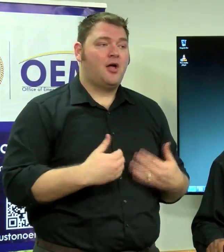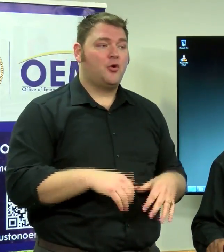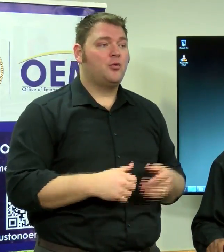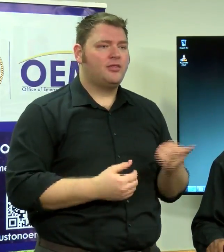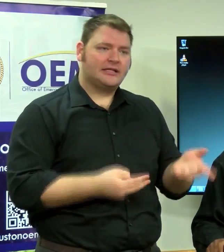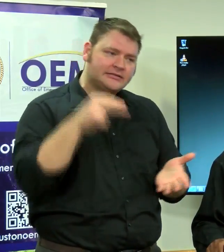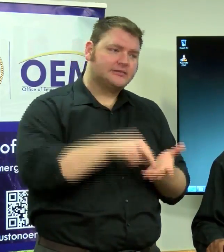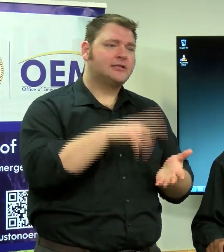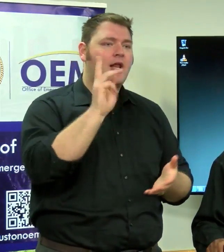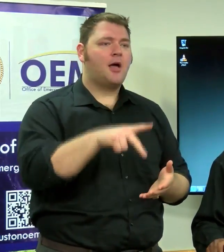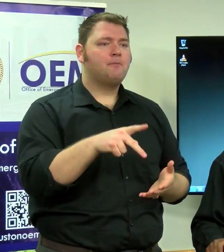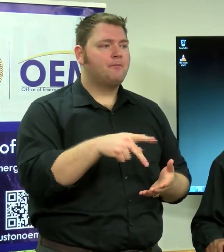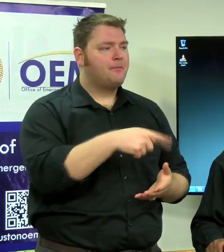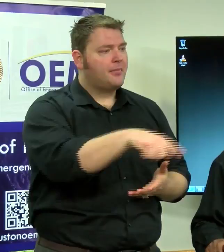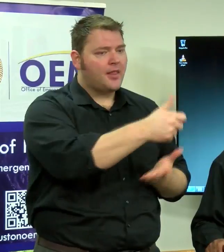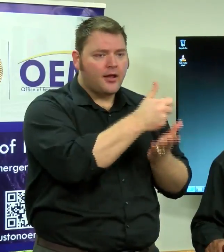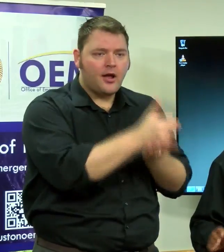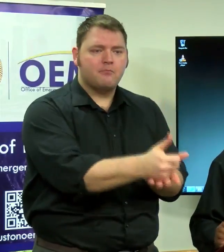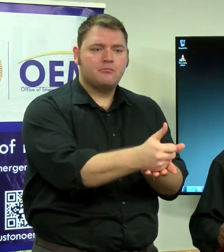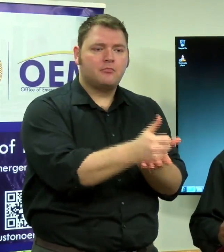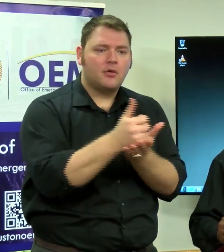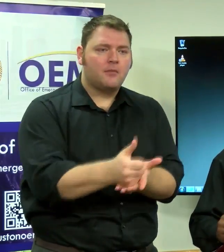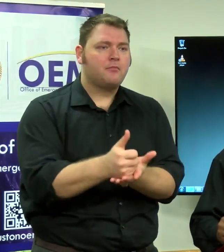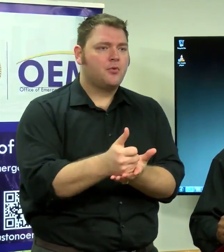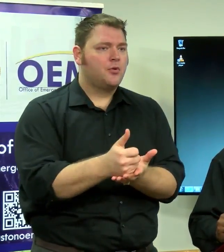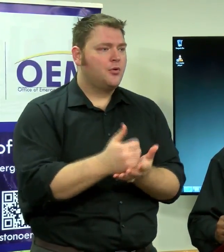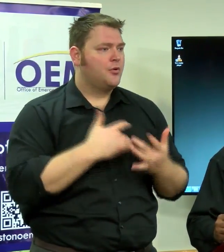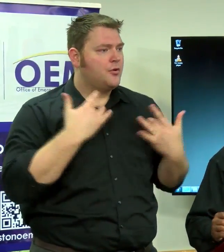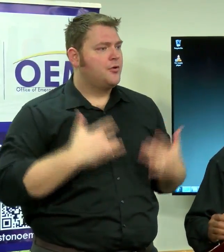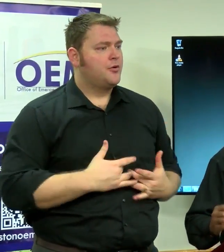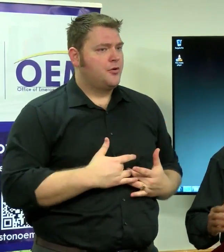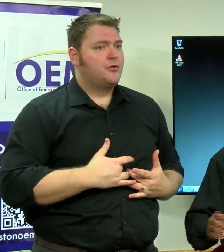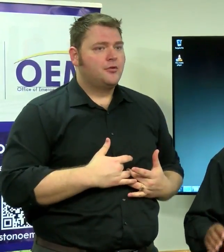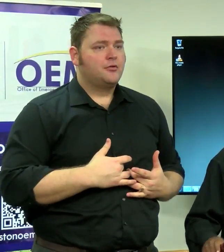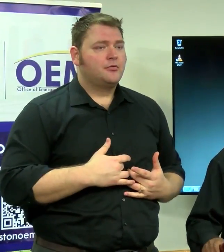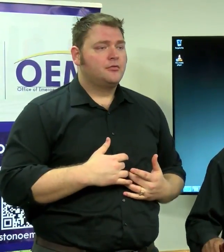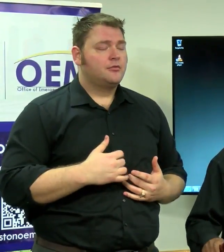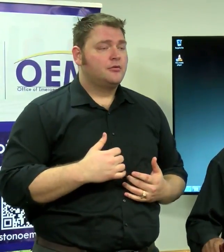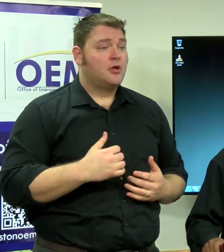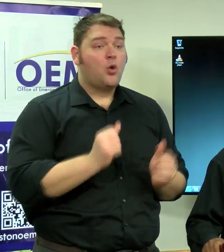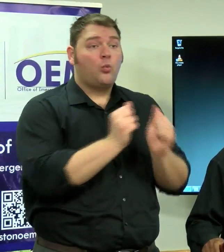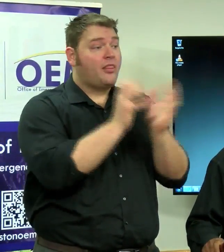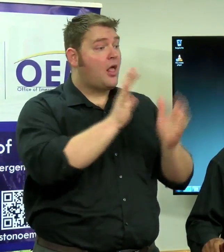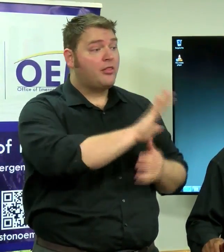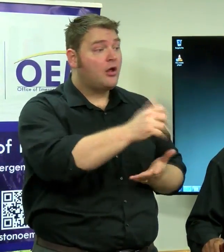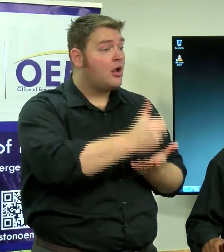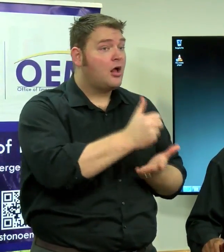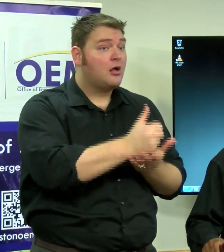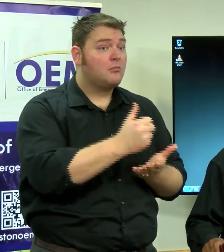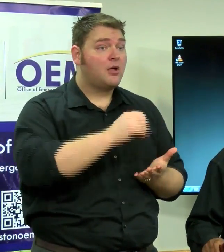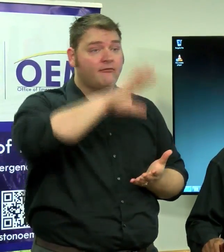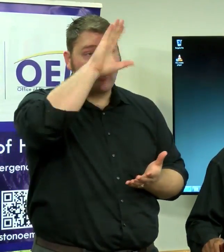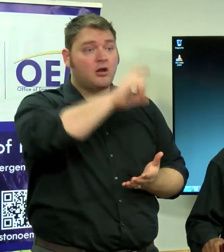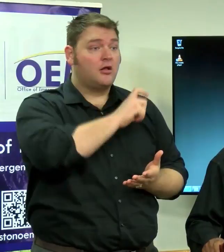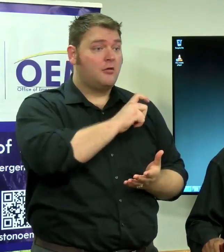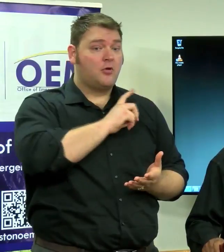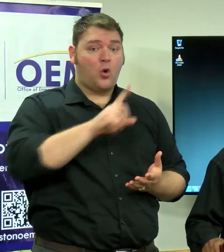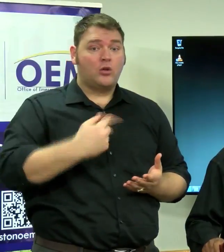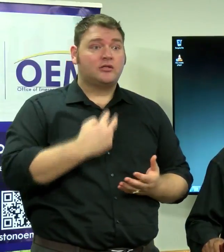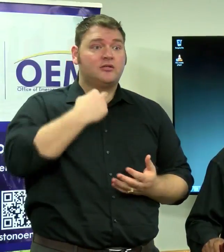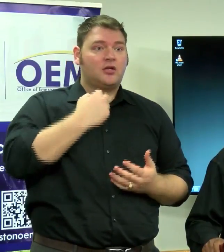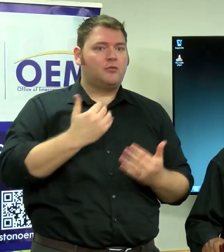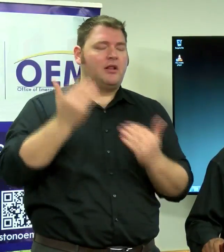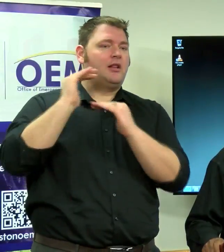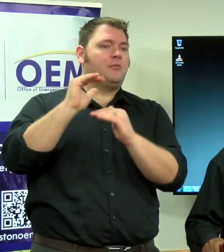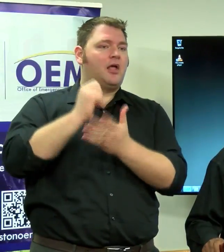up and really assisted. And we could not even be where we are without the help of Houstonians and